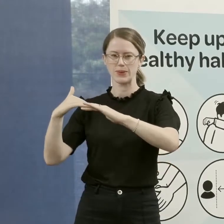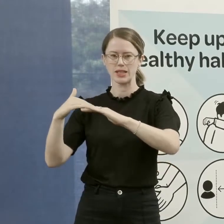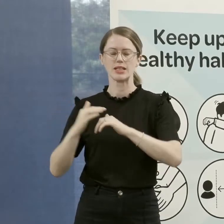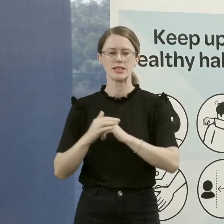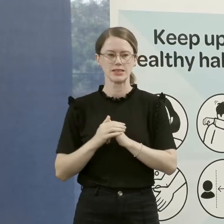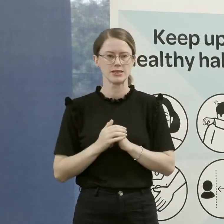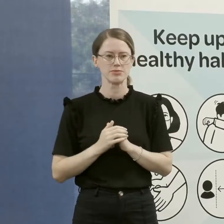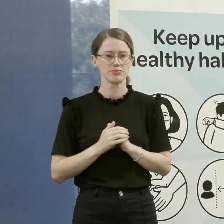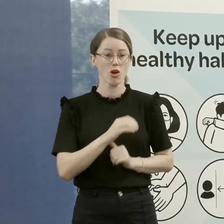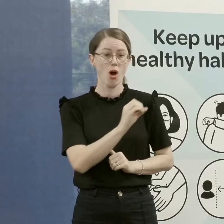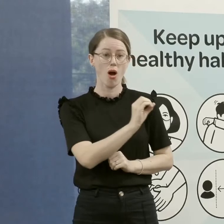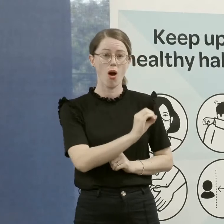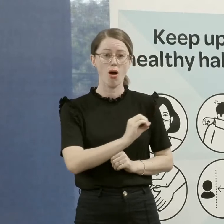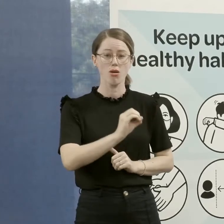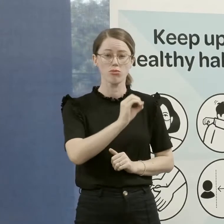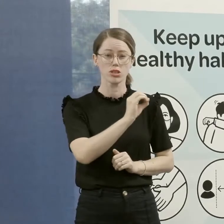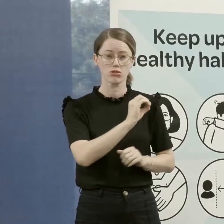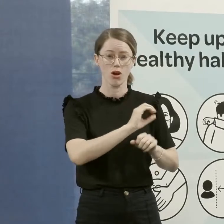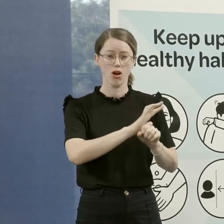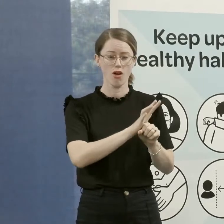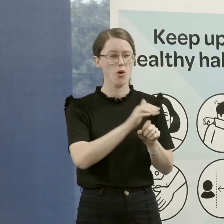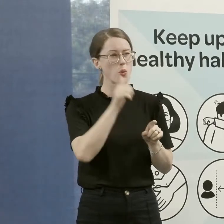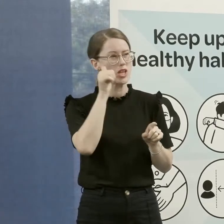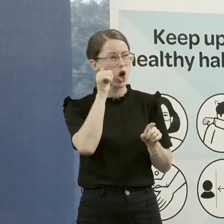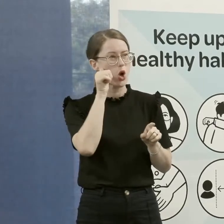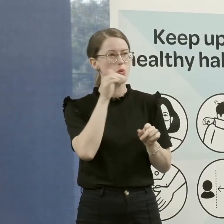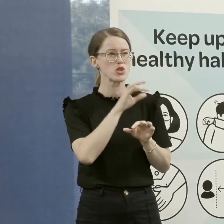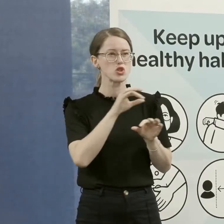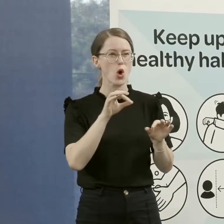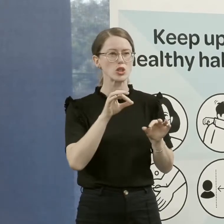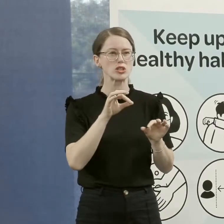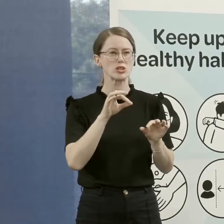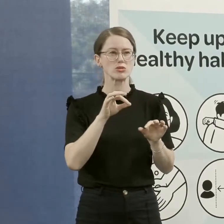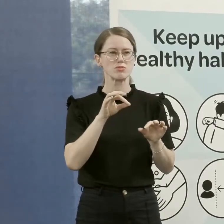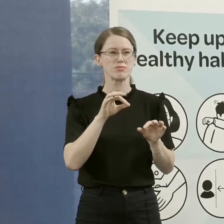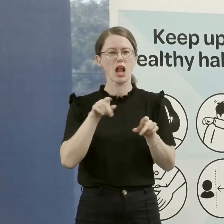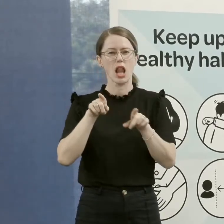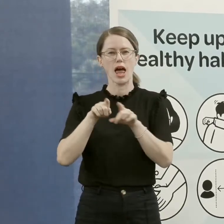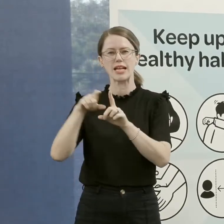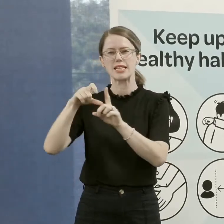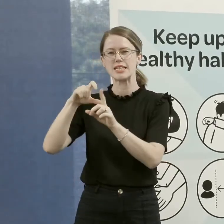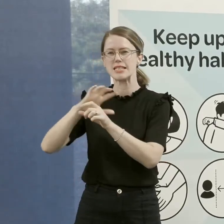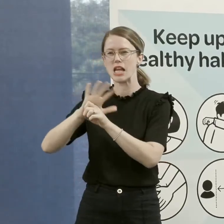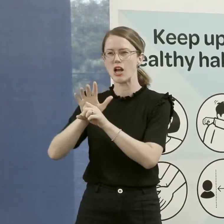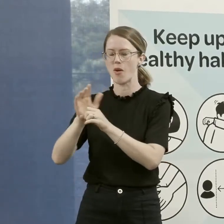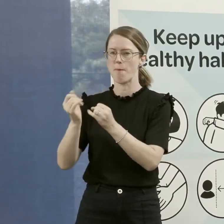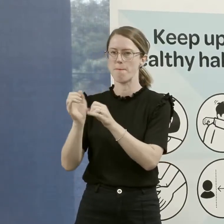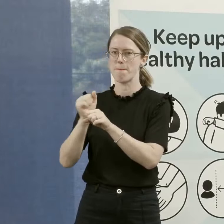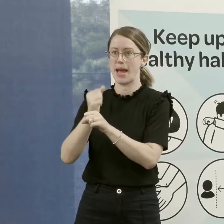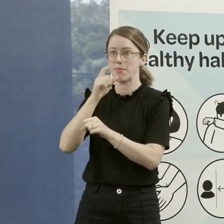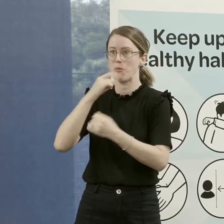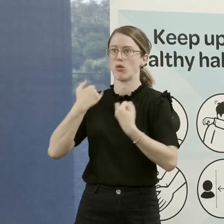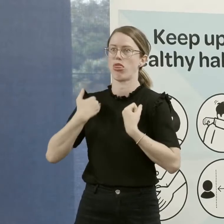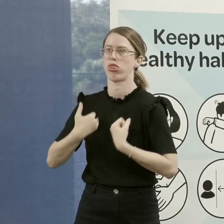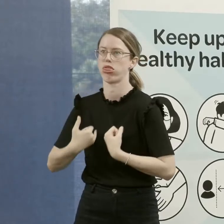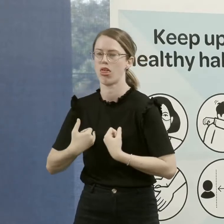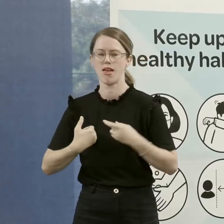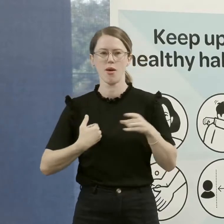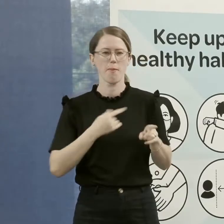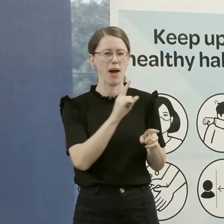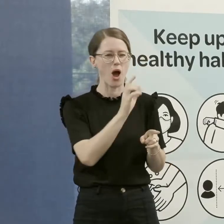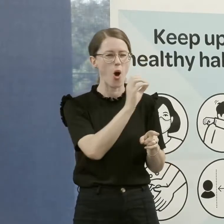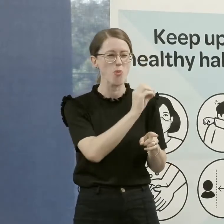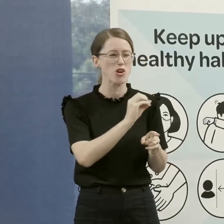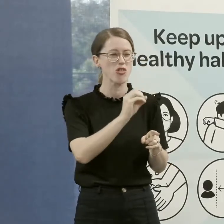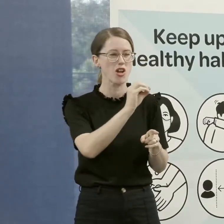The impact of Omicron, even though it's a less severe variant of COVID than Delta, the impact